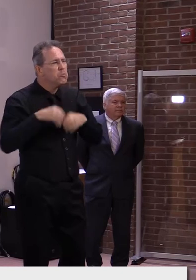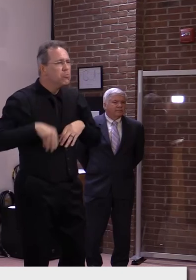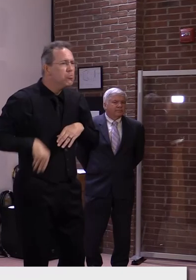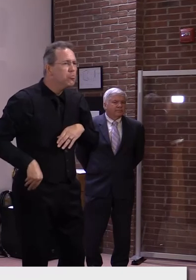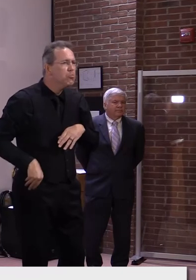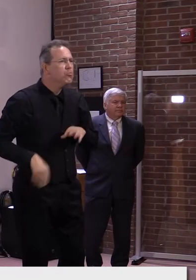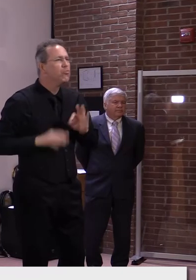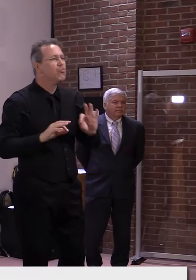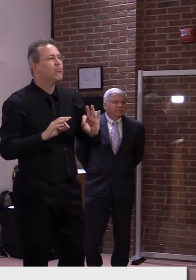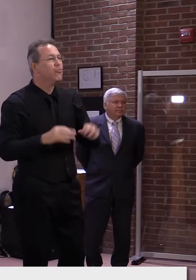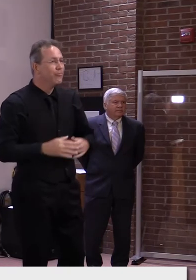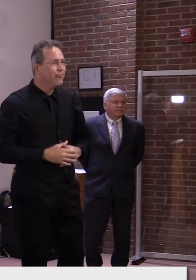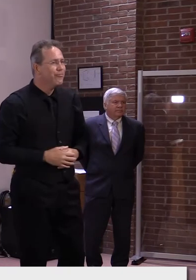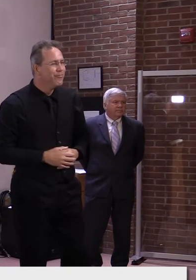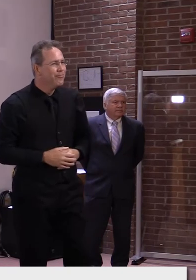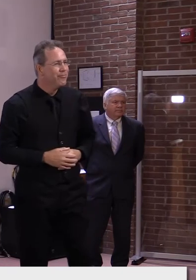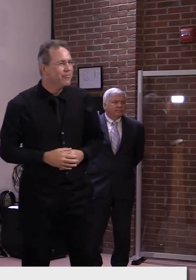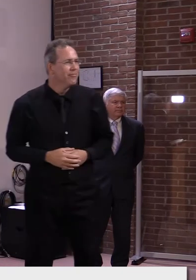Eric?